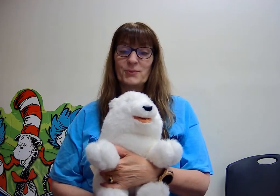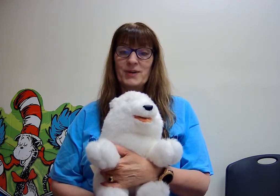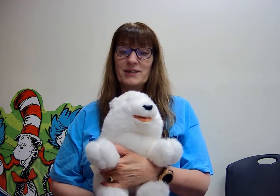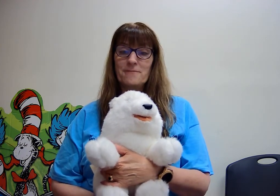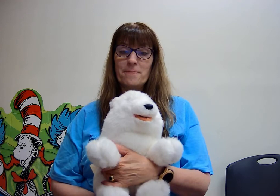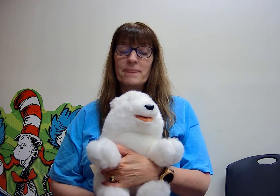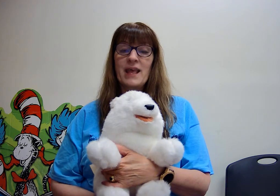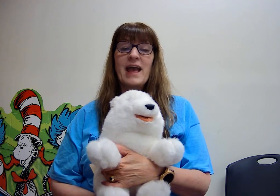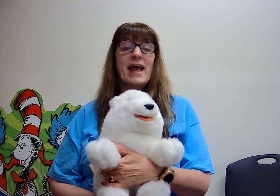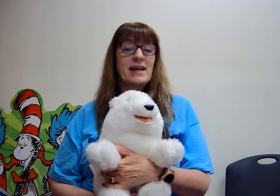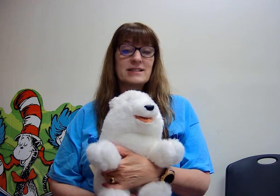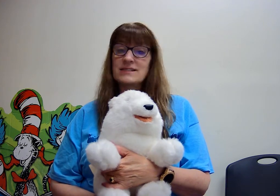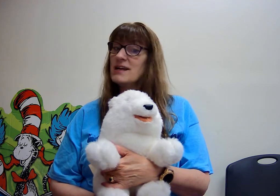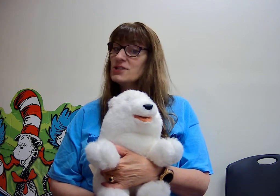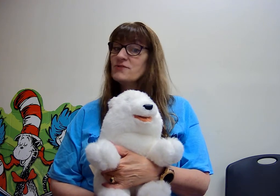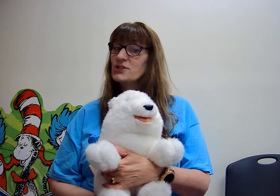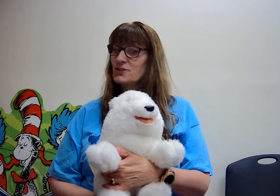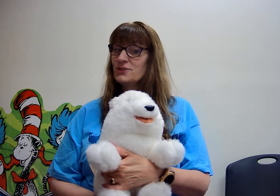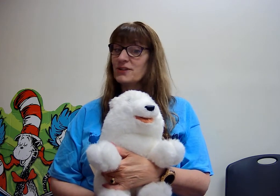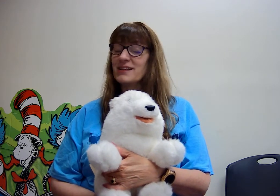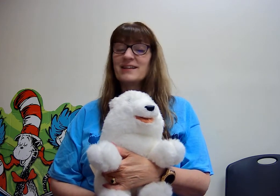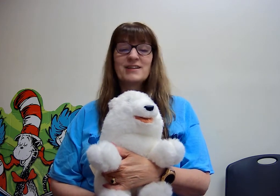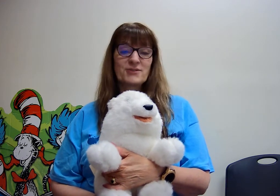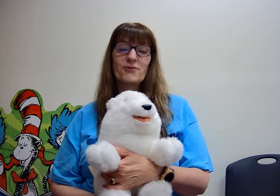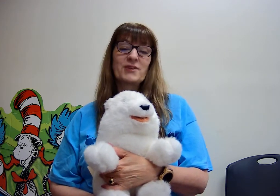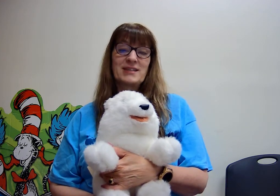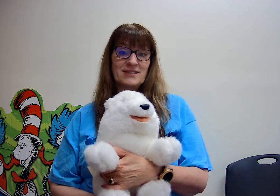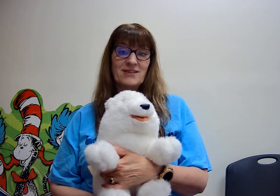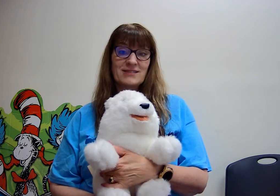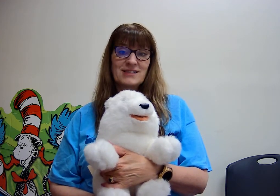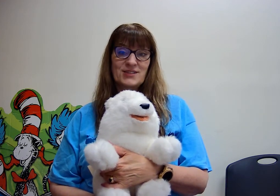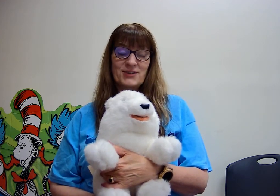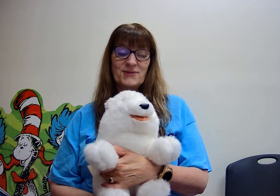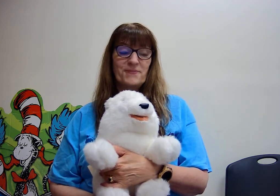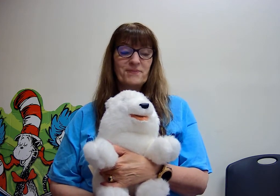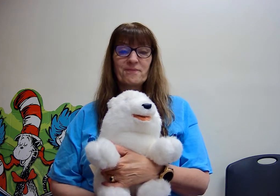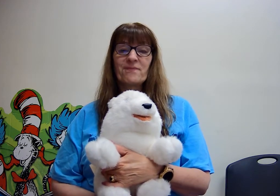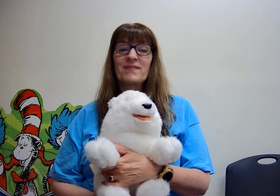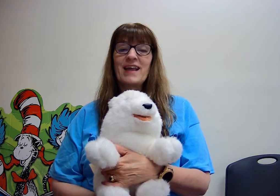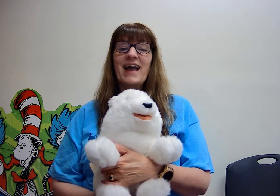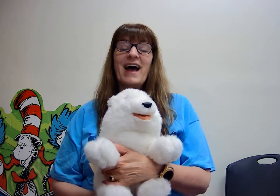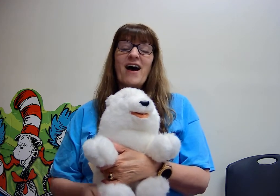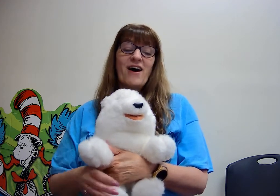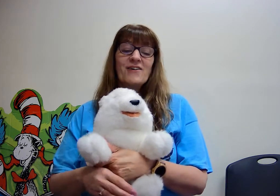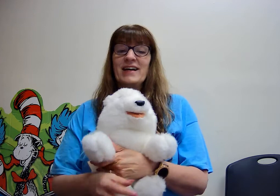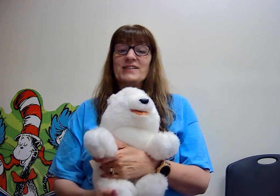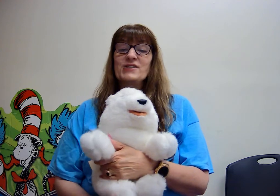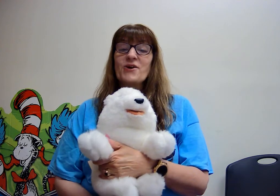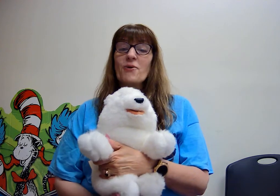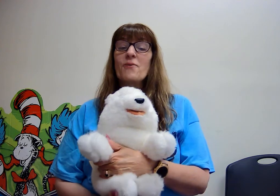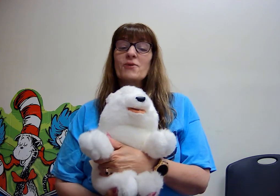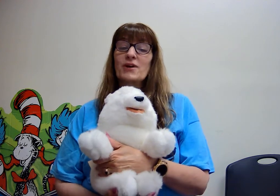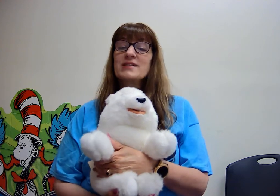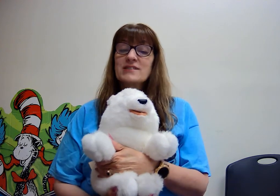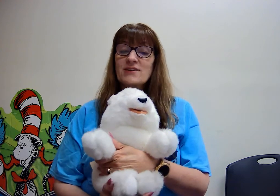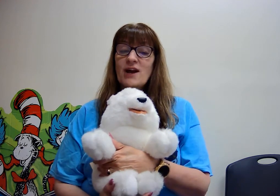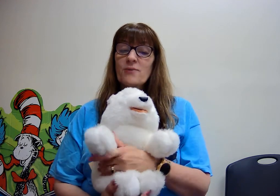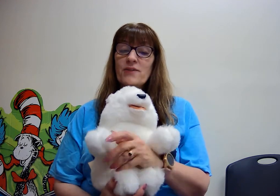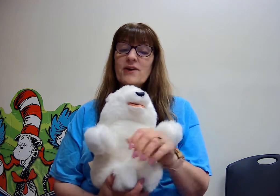win. And it's not just for children, it's for the adults too. All right, so we're going to start out with our